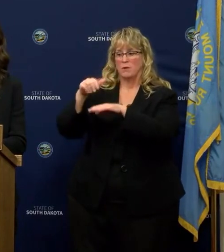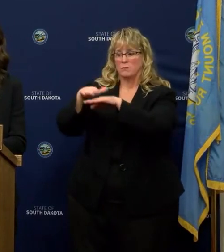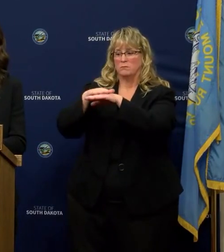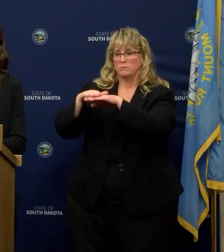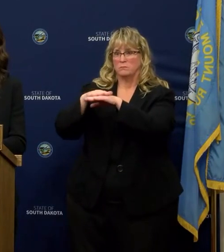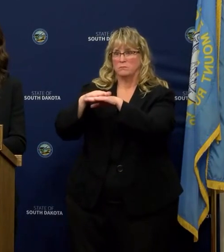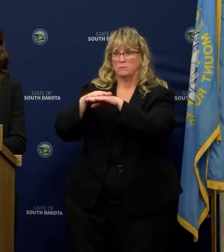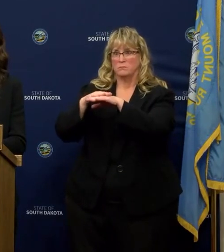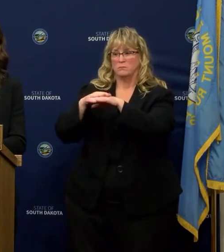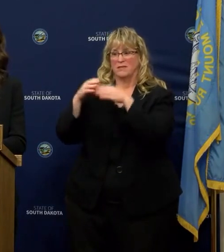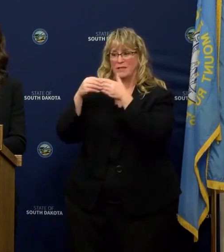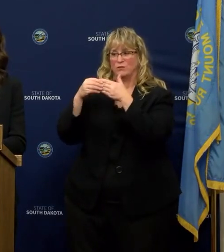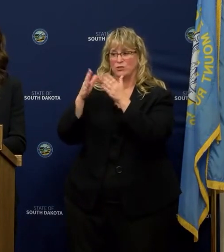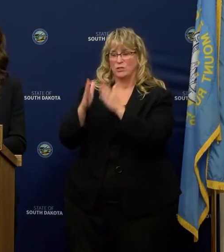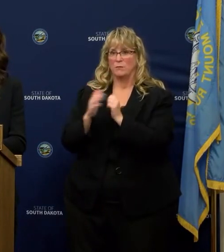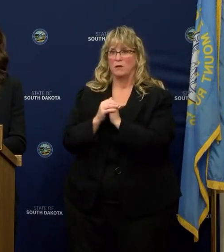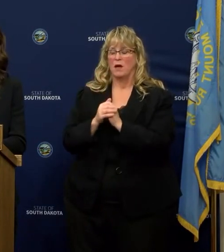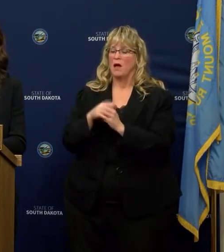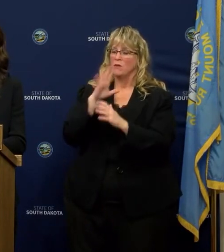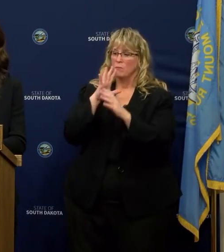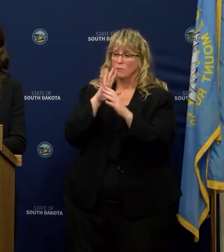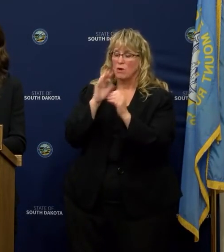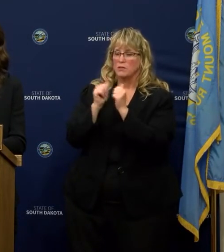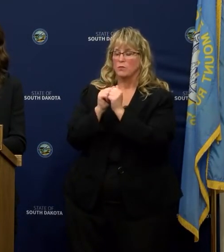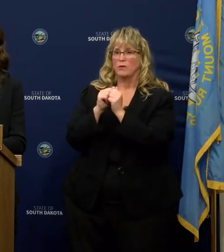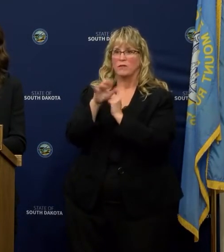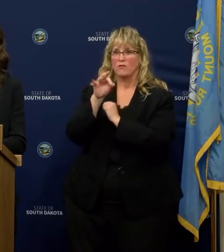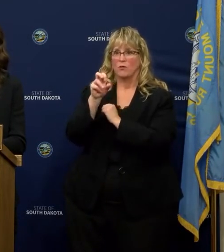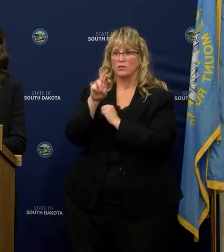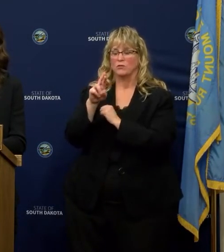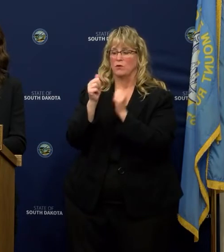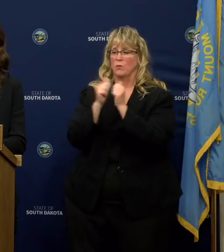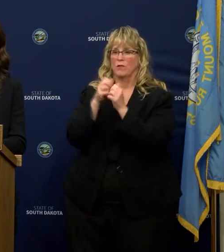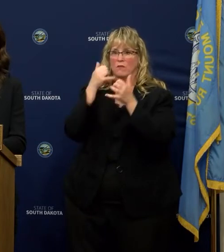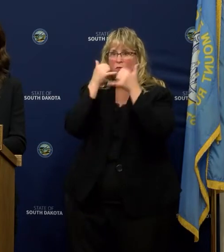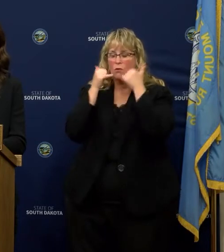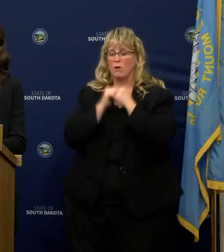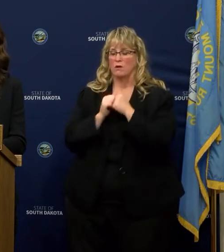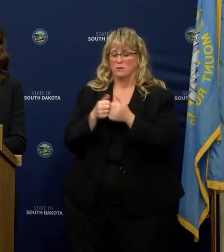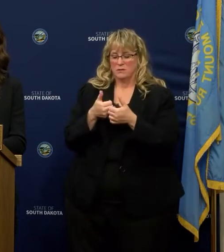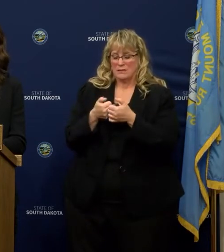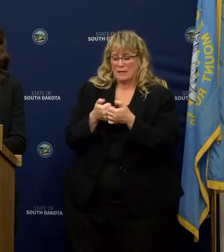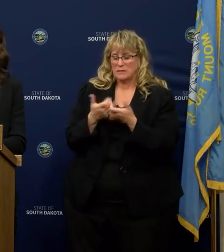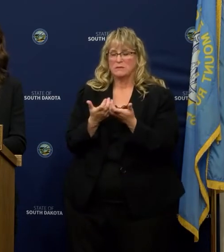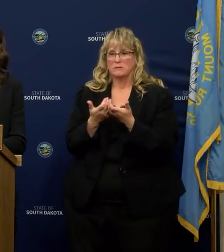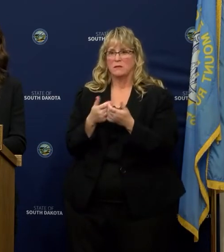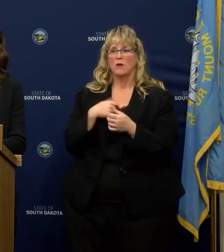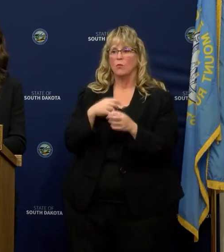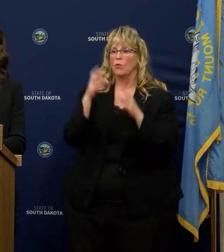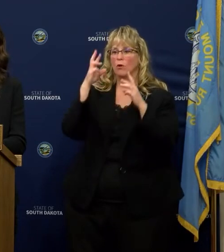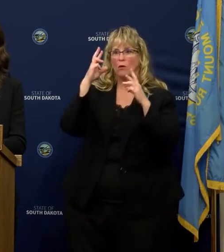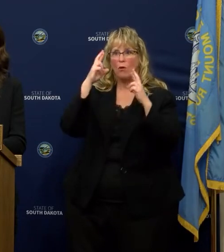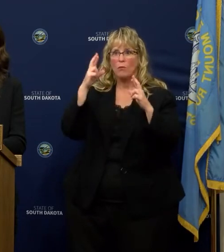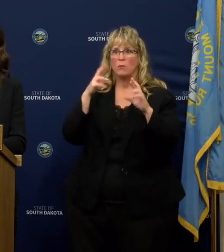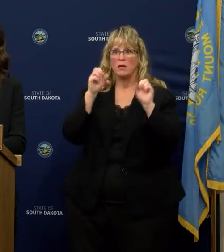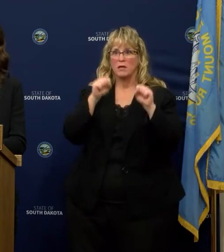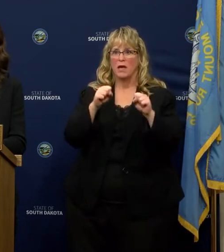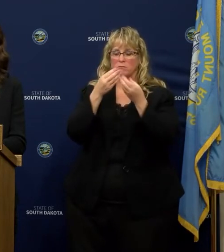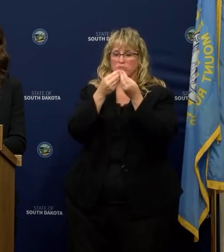I personally have communicated with Chairman Frazier through phone calls and texts as well. And we're hoping that we can come to an